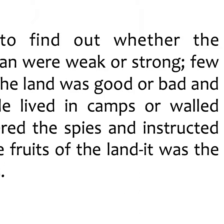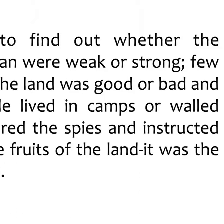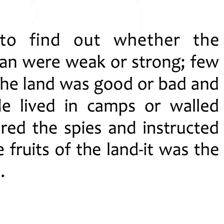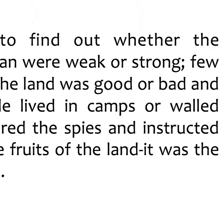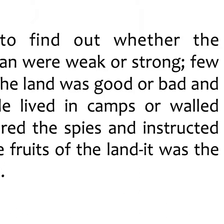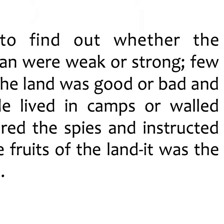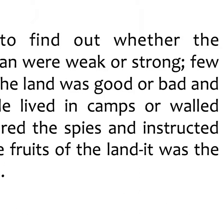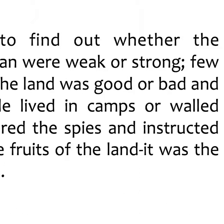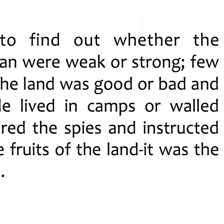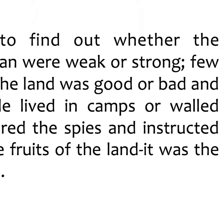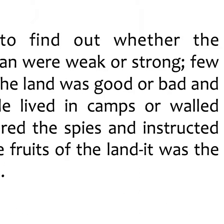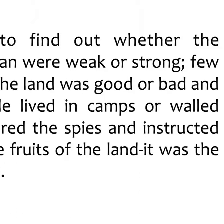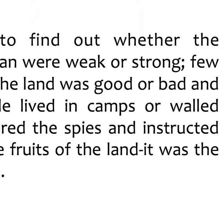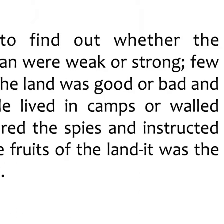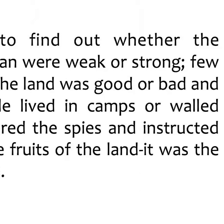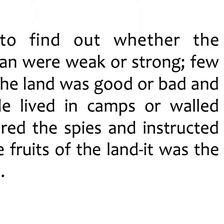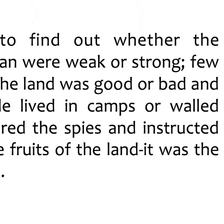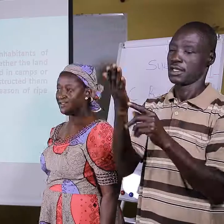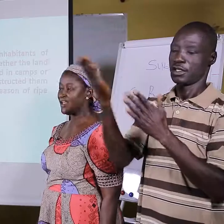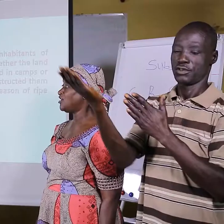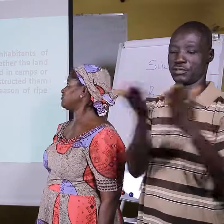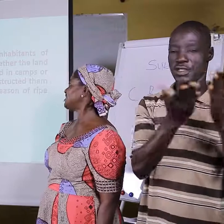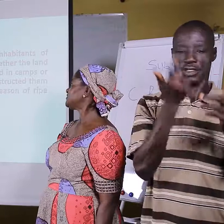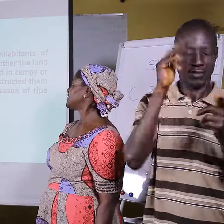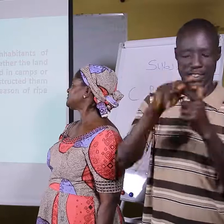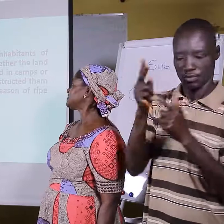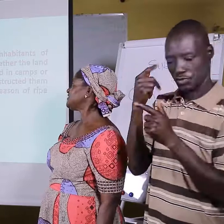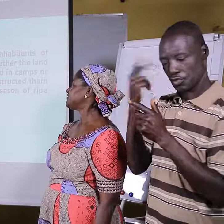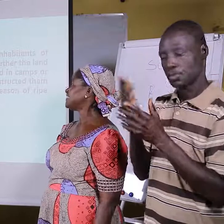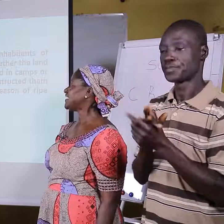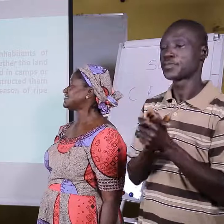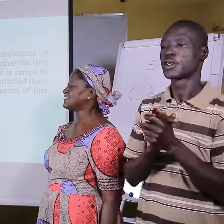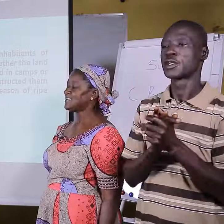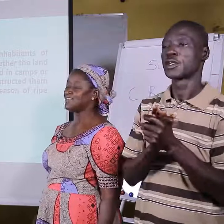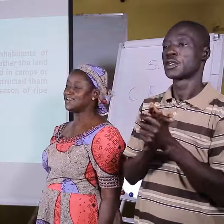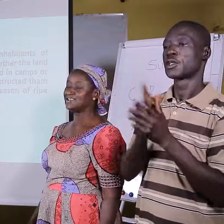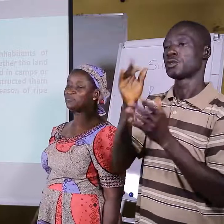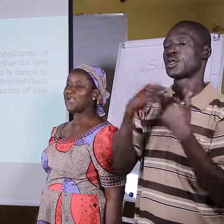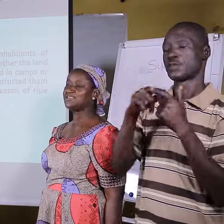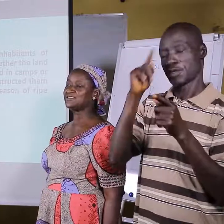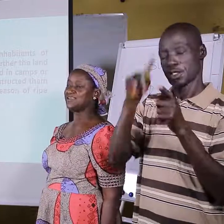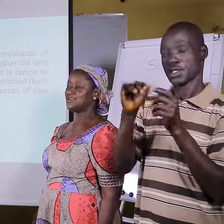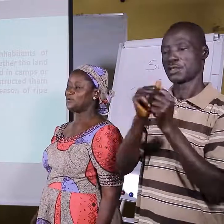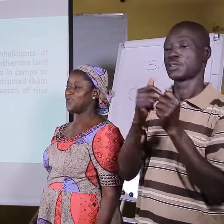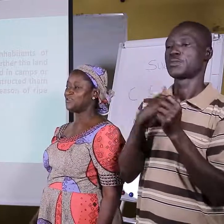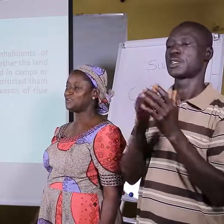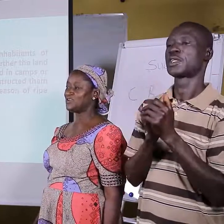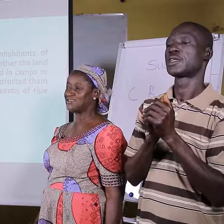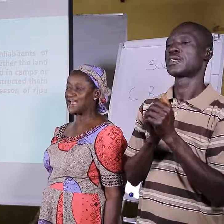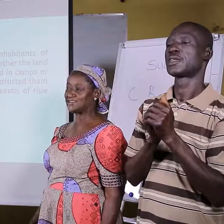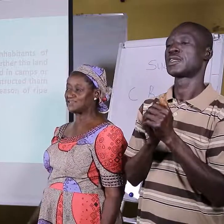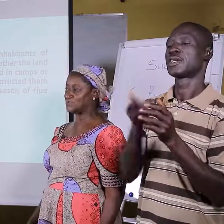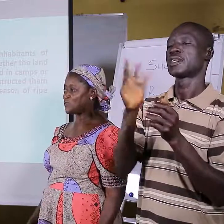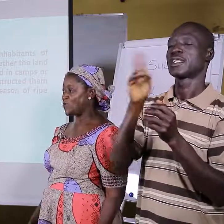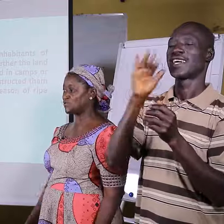It was the season of ripe fruits. Now, my students, you tend to see that these spies were not